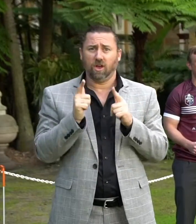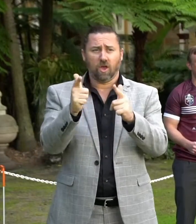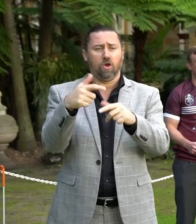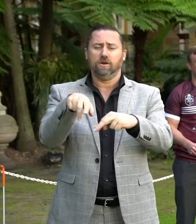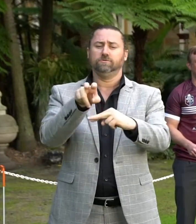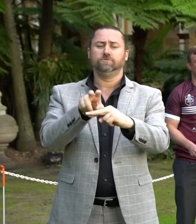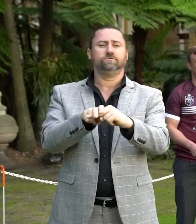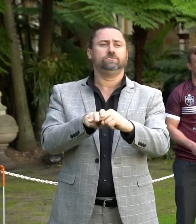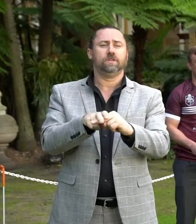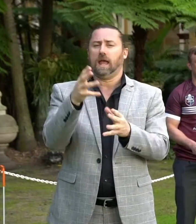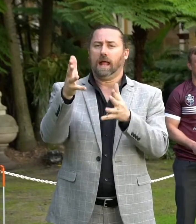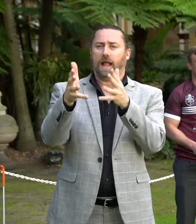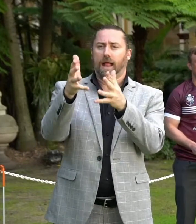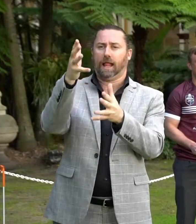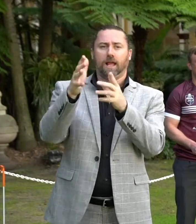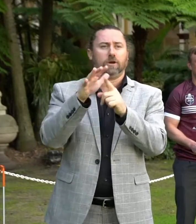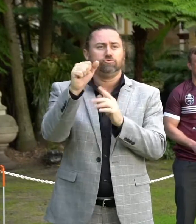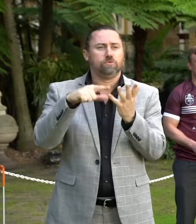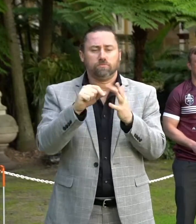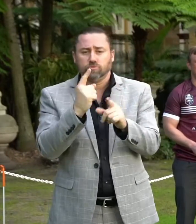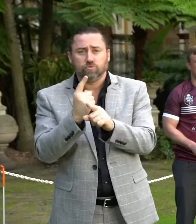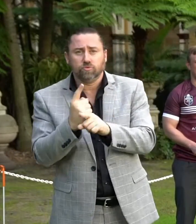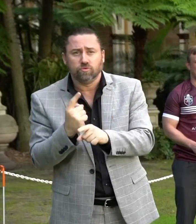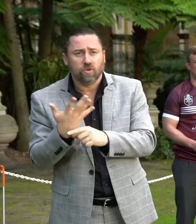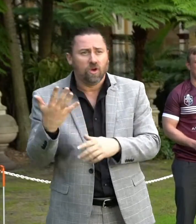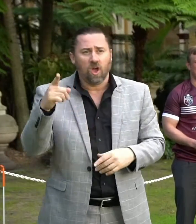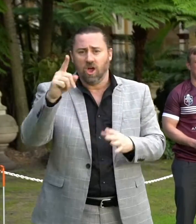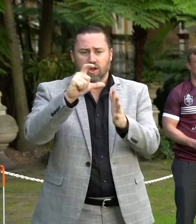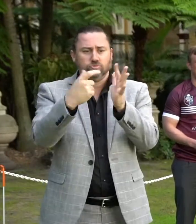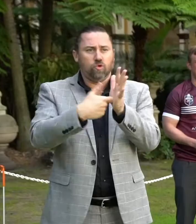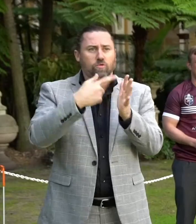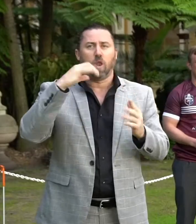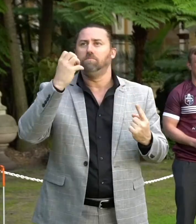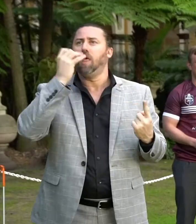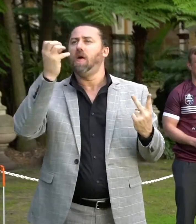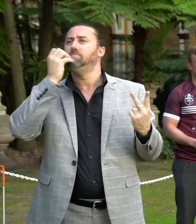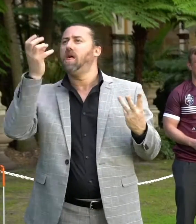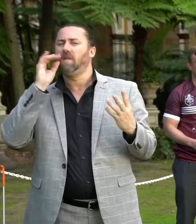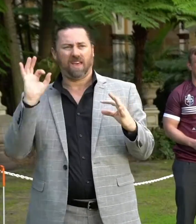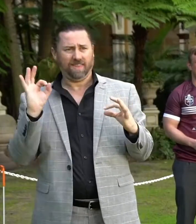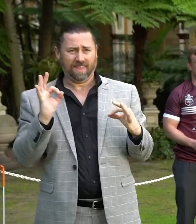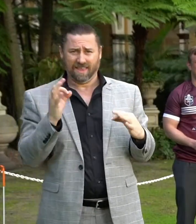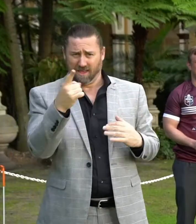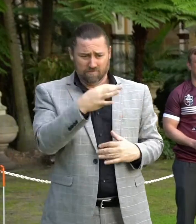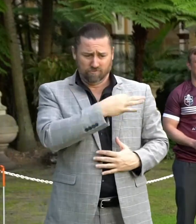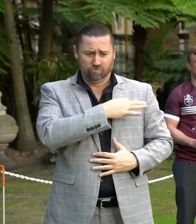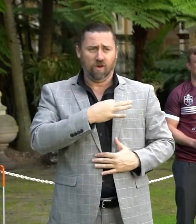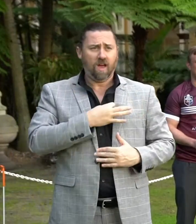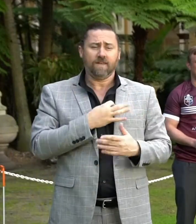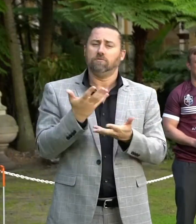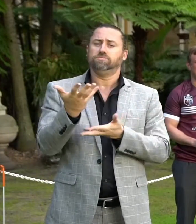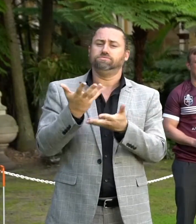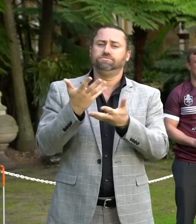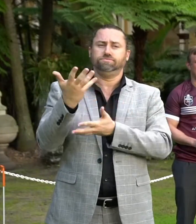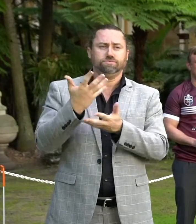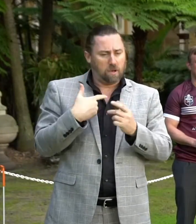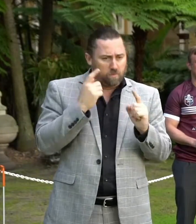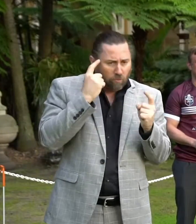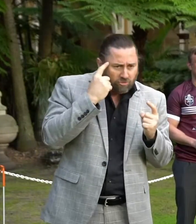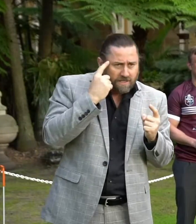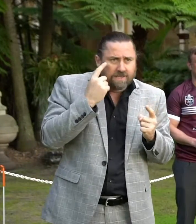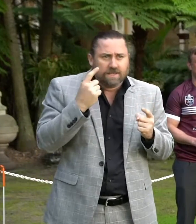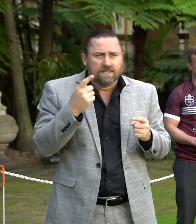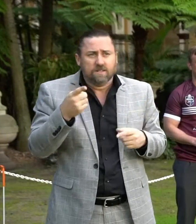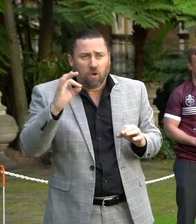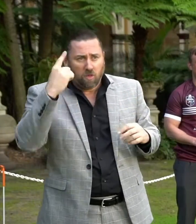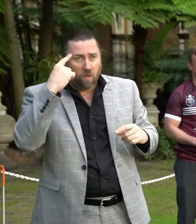sit down. I mean, it is client confidentiality, patient confidentiality between you and your GP. And I know that they